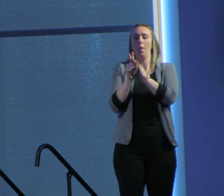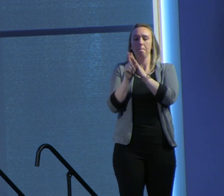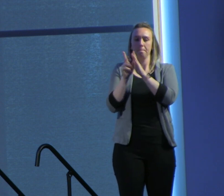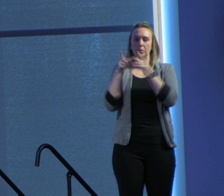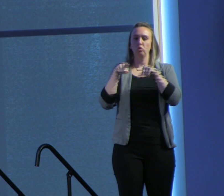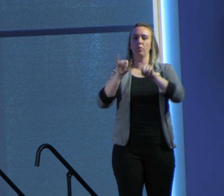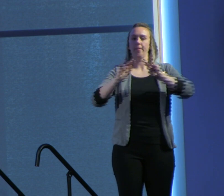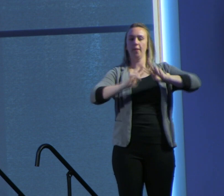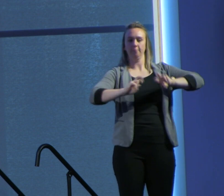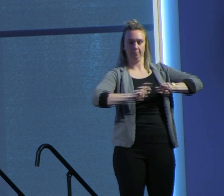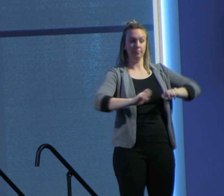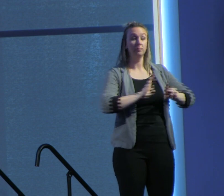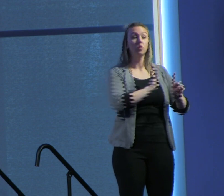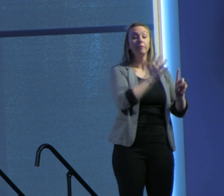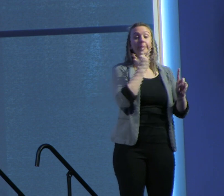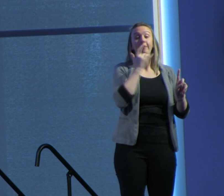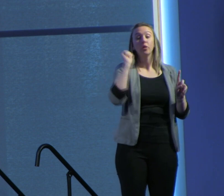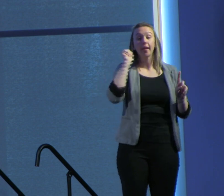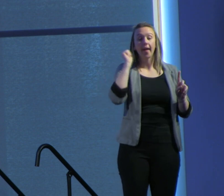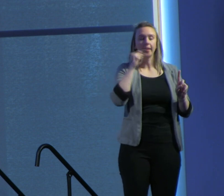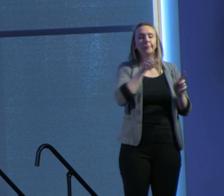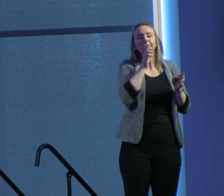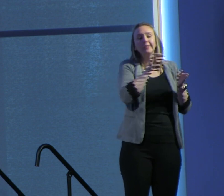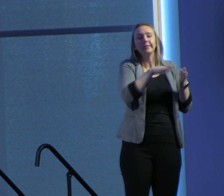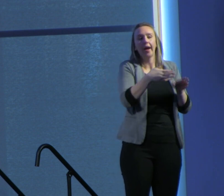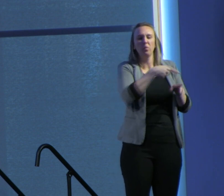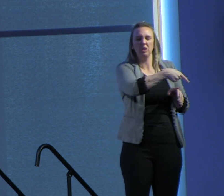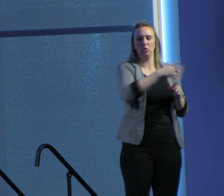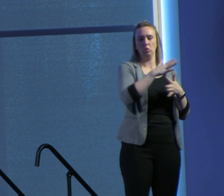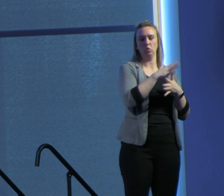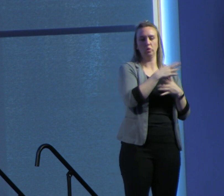her favorite aunt who died when she was a junior, and her mother.